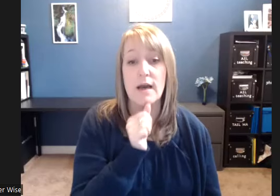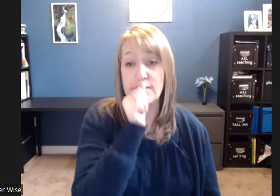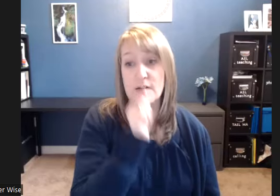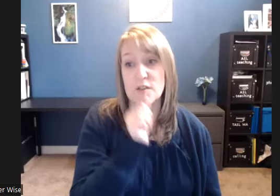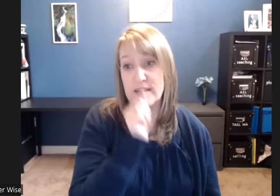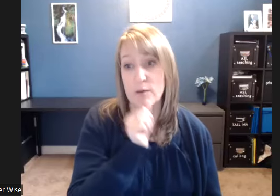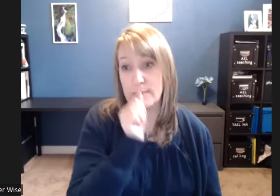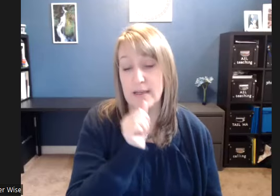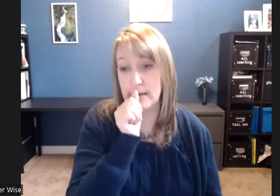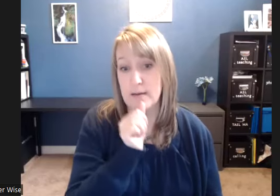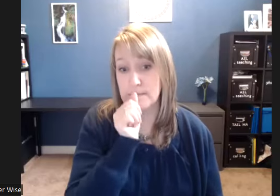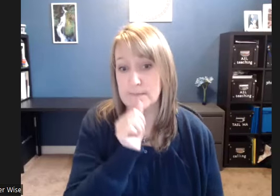I've also seen it repeated.